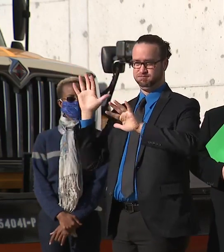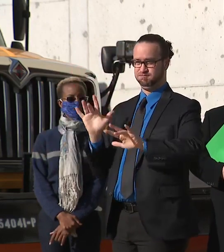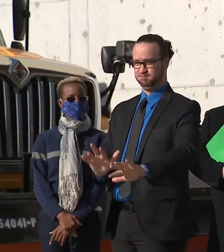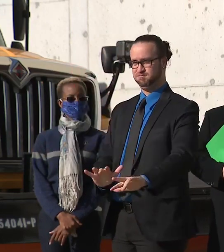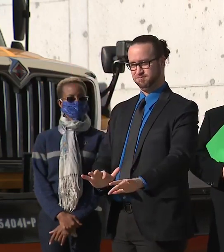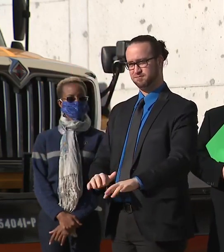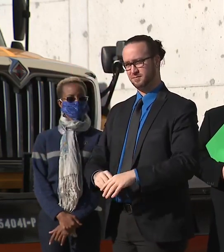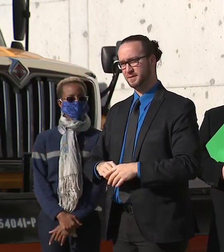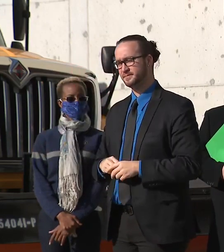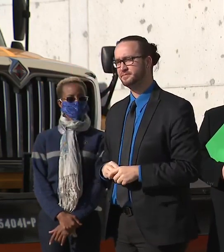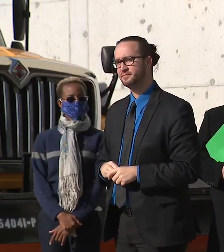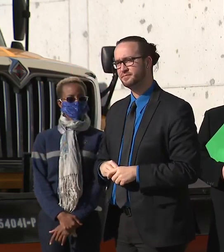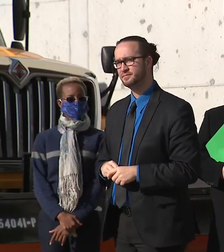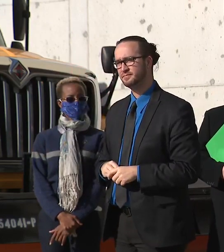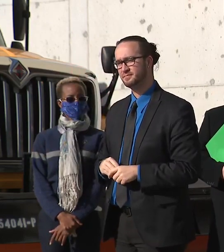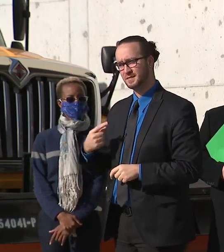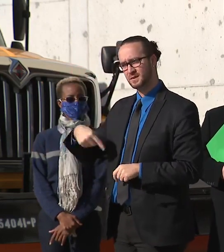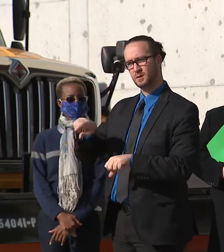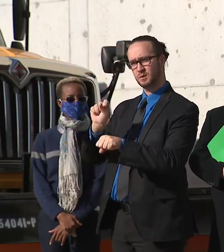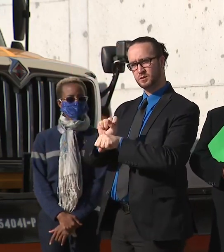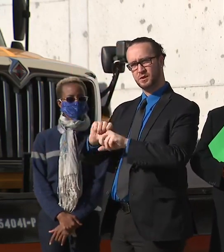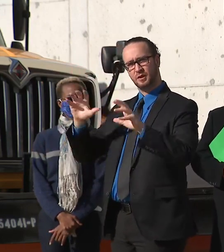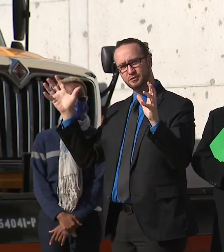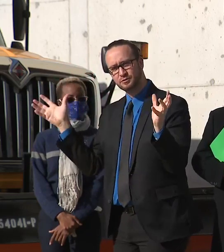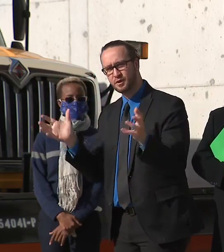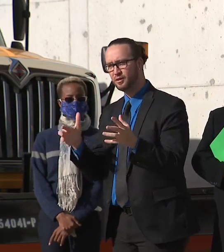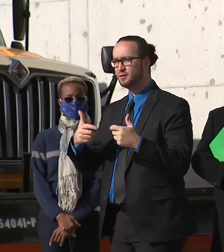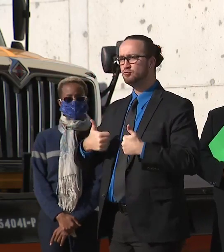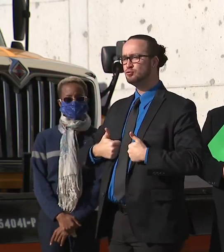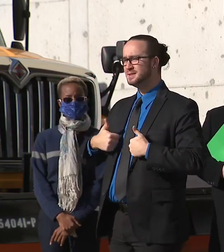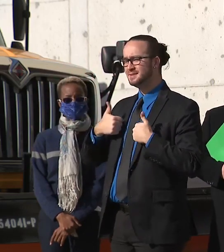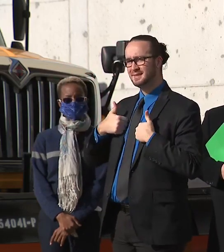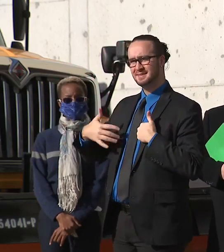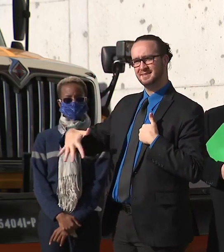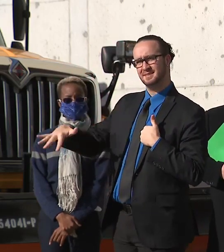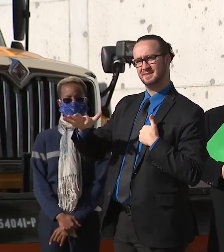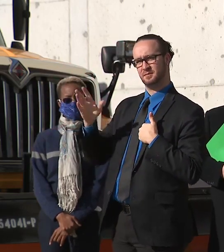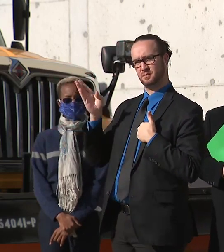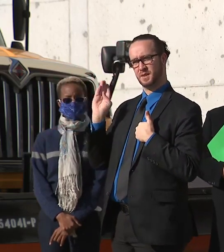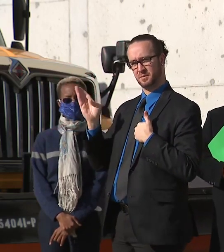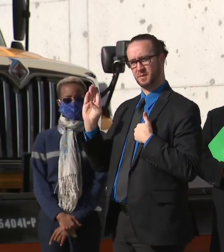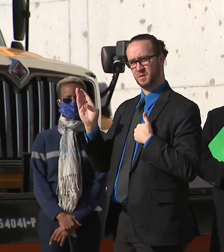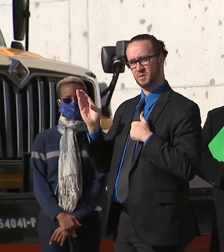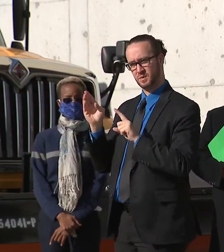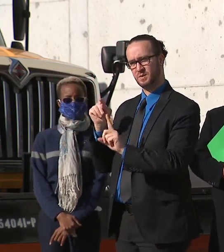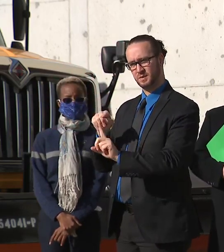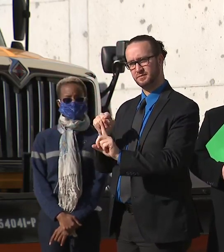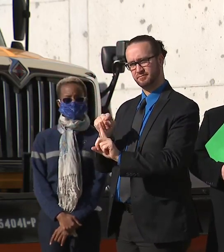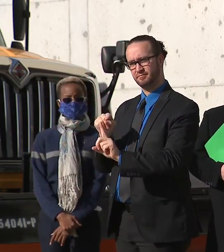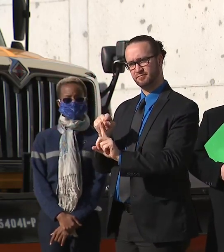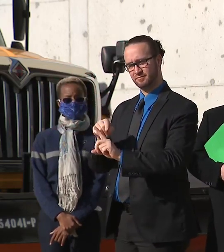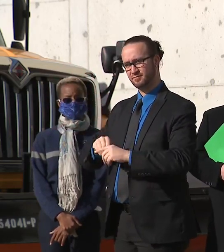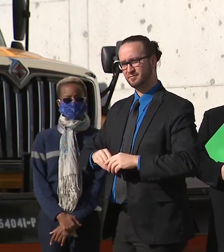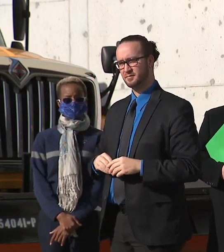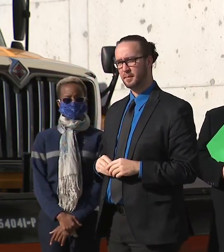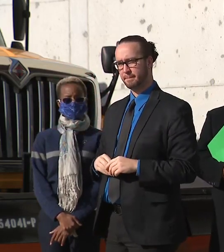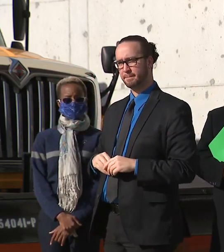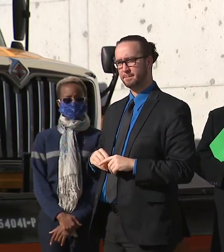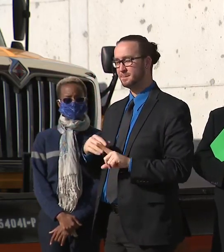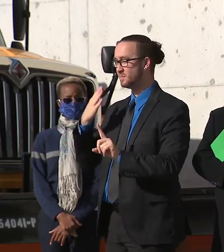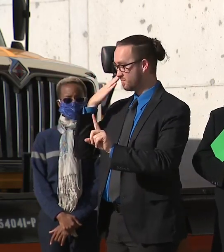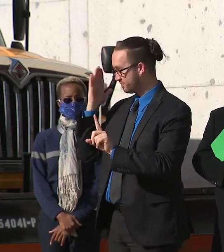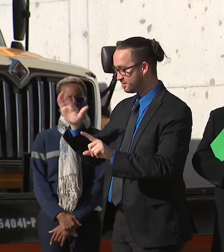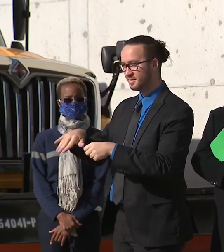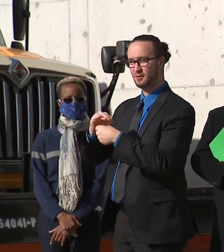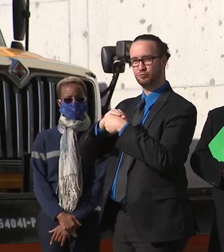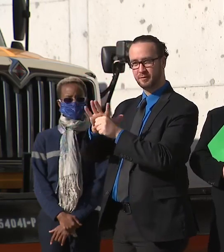to be successful in clearing snow from city streets. We understand that we are in the middle of a pandemic, but with that in